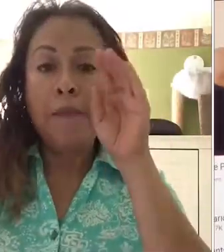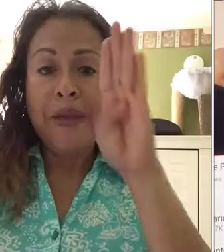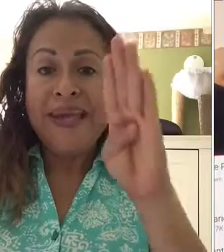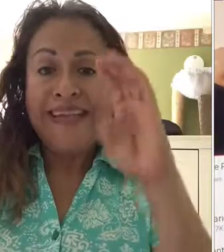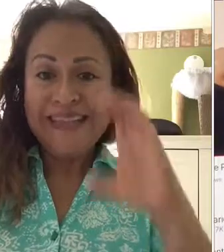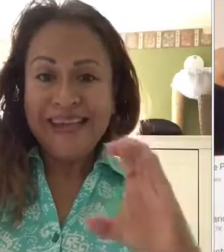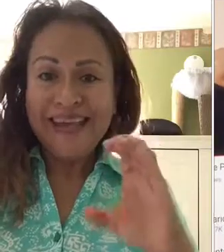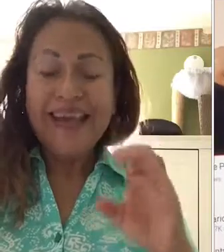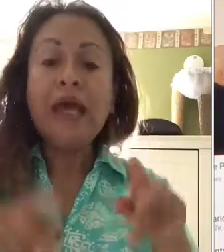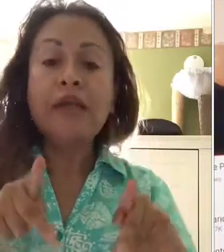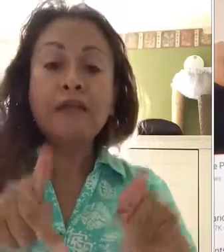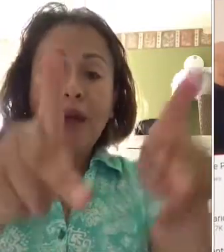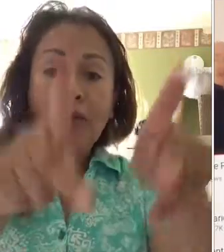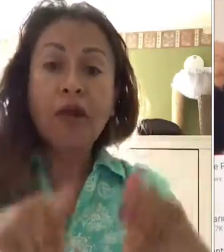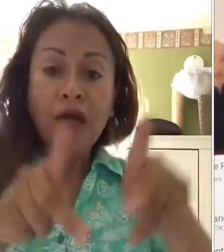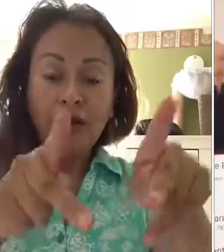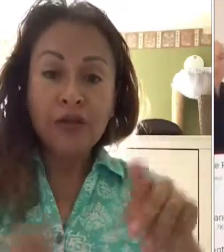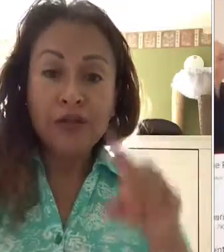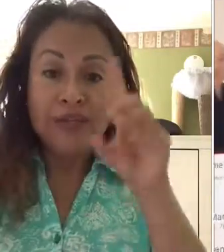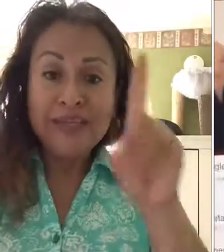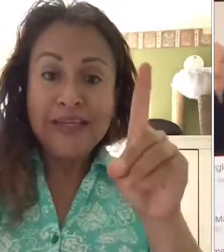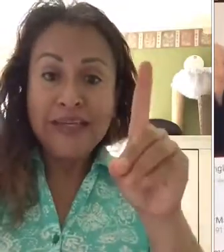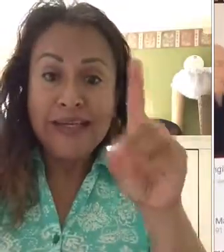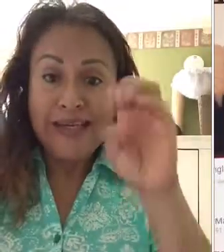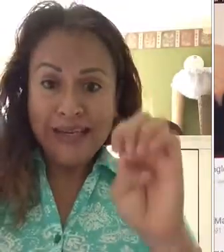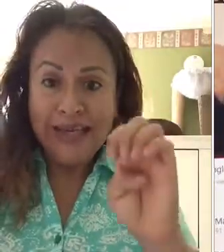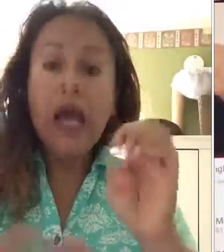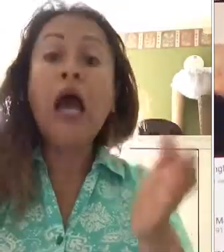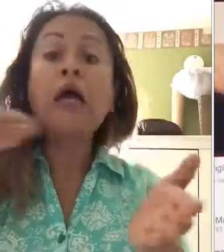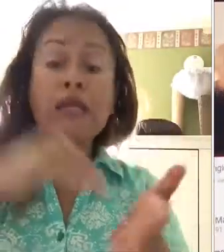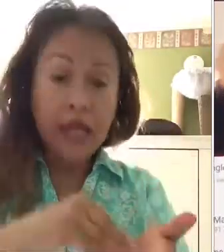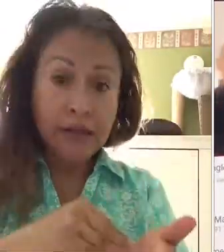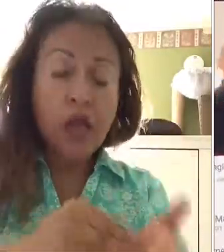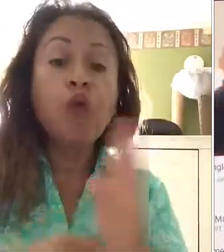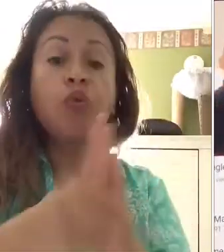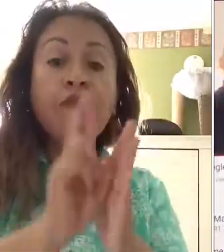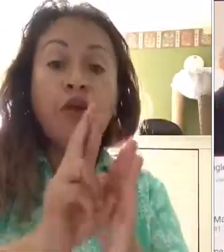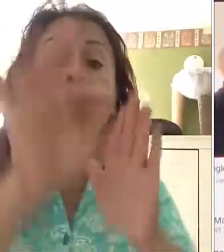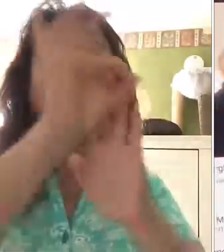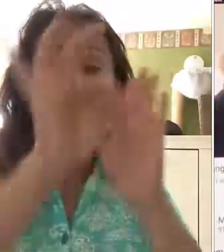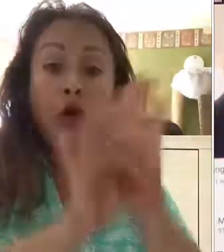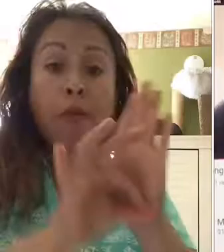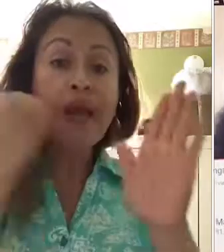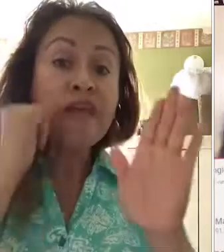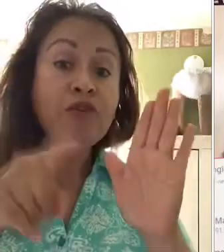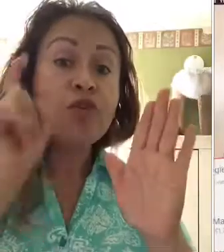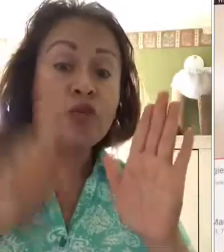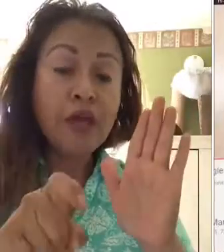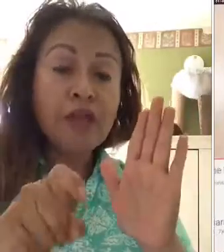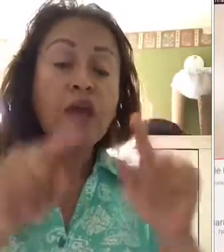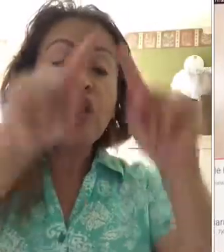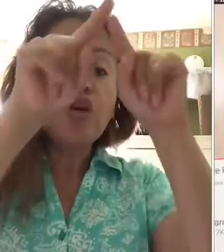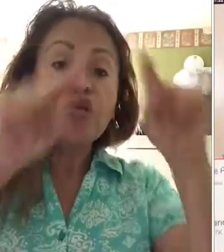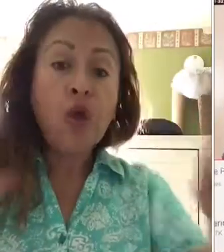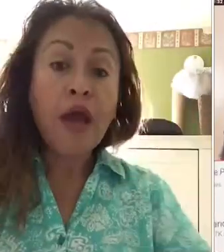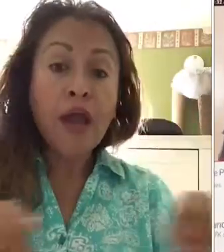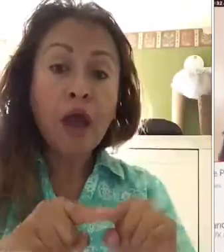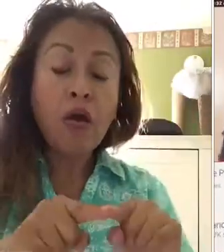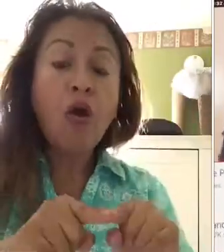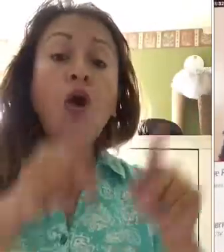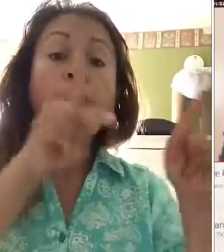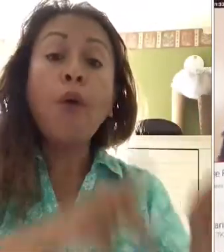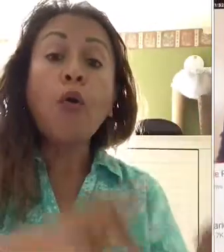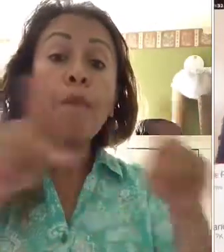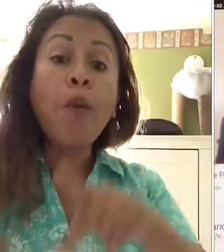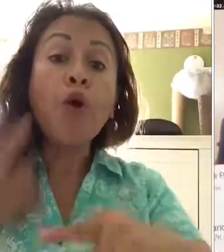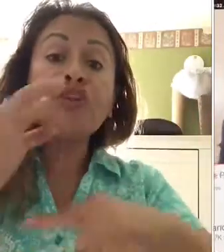DE, and we've shown that. So again, review the formula if you need to. Triangle proportionality theorem, it's pretty straightforward. The main thing